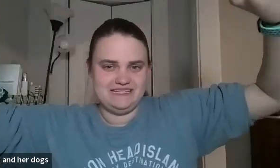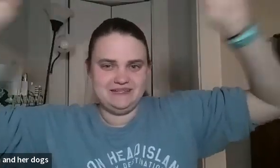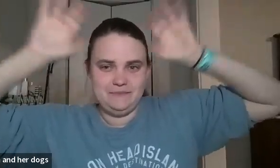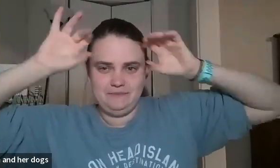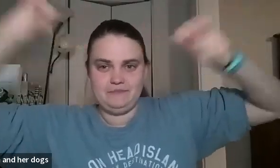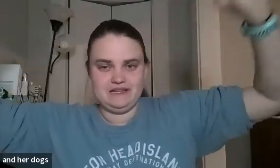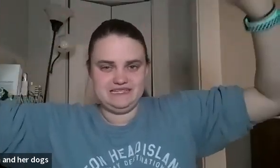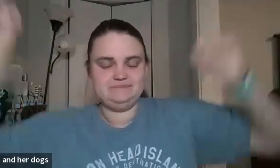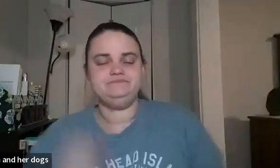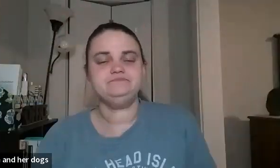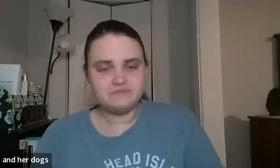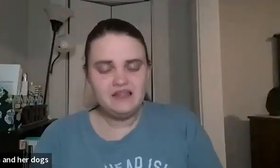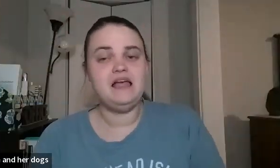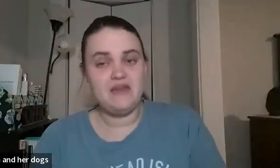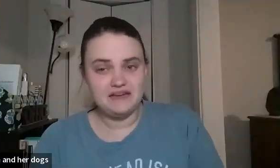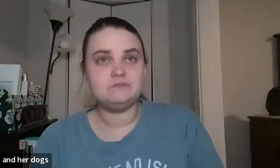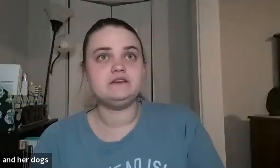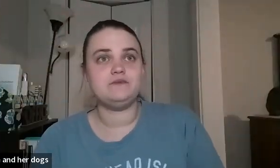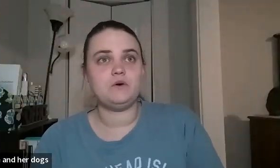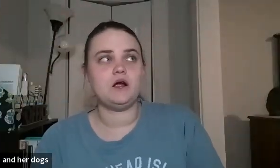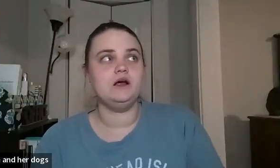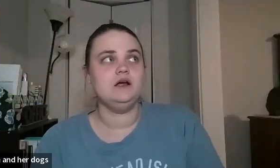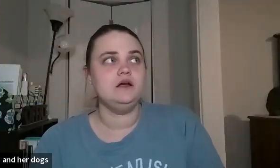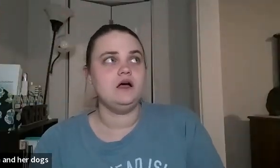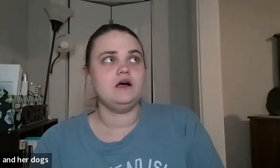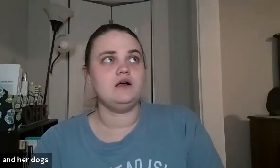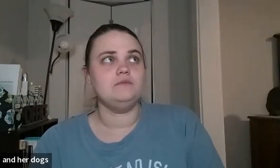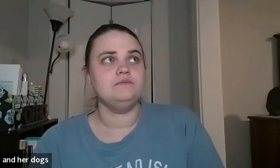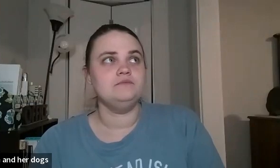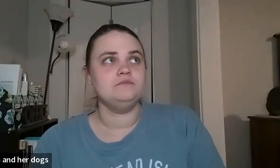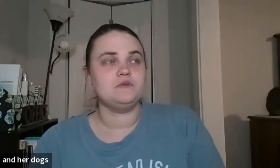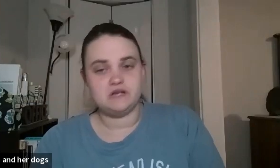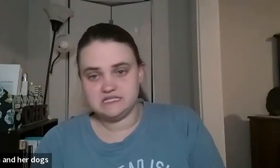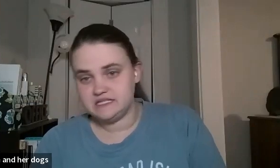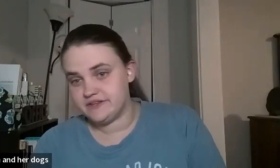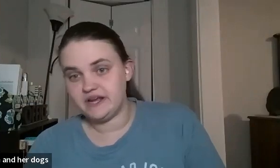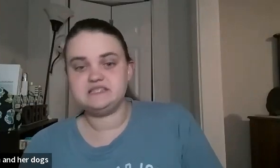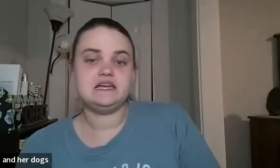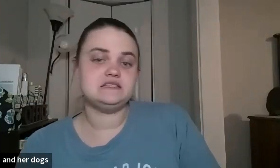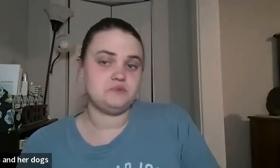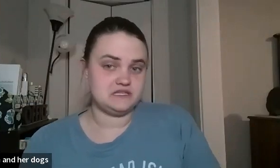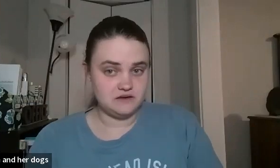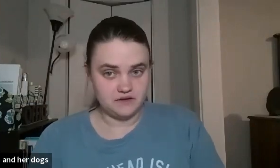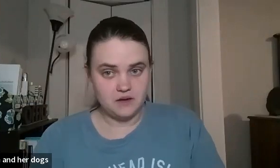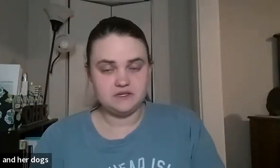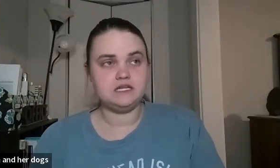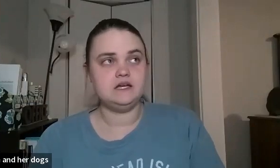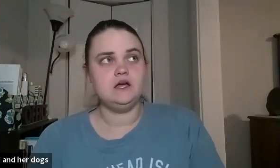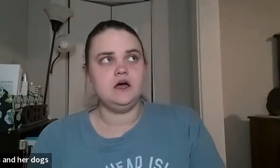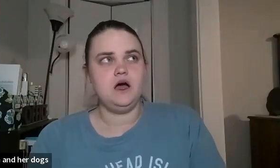President, president. And that can be for the president of the United States, the president of a company.